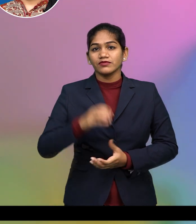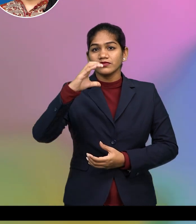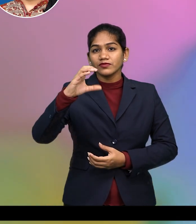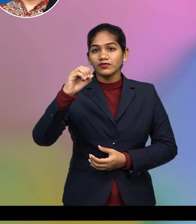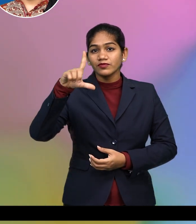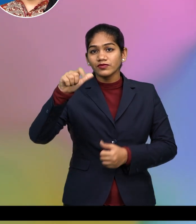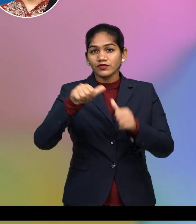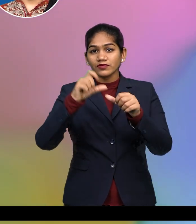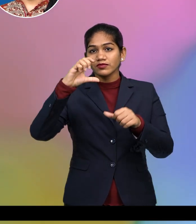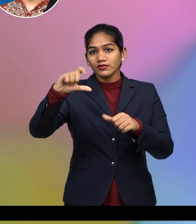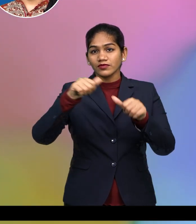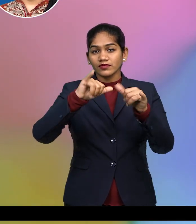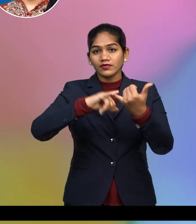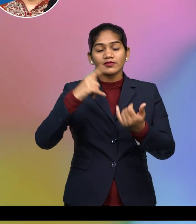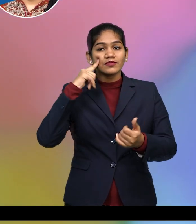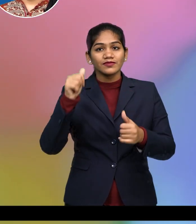Colocasia